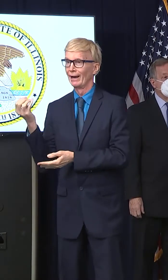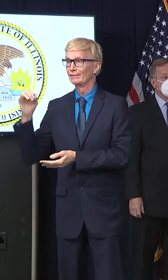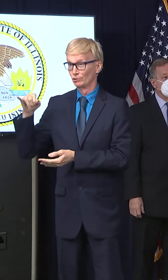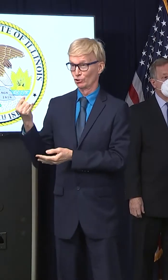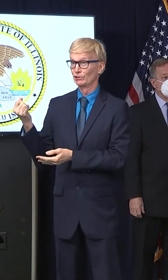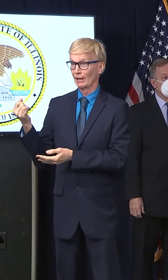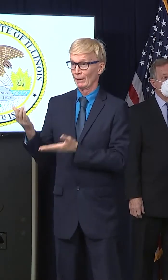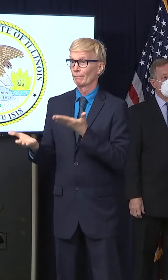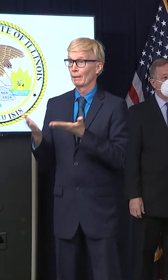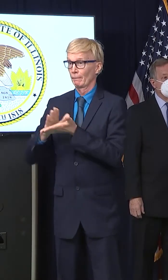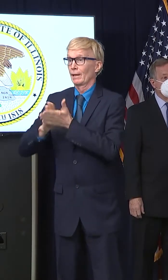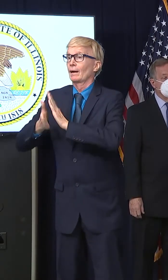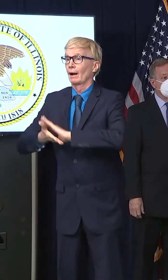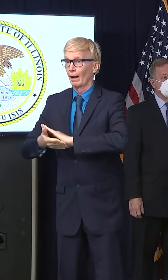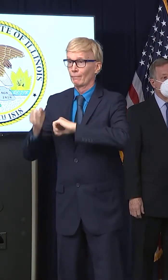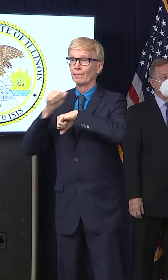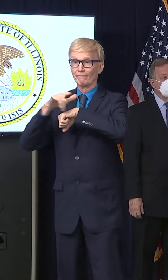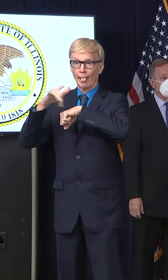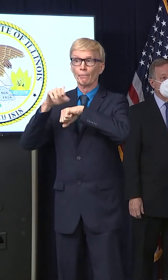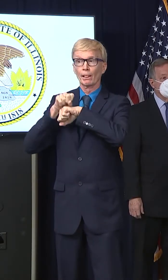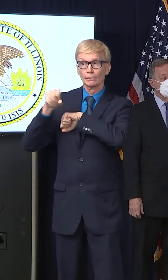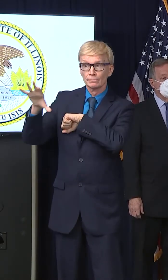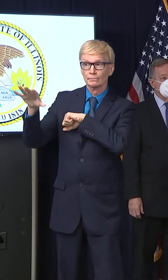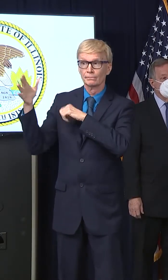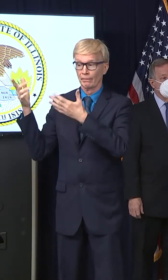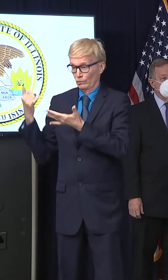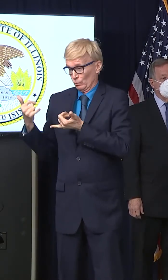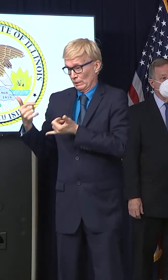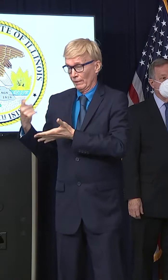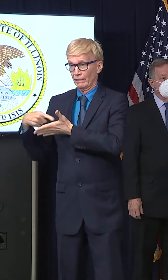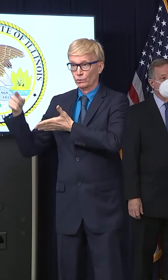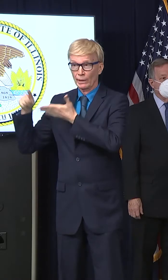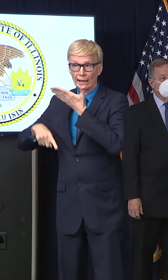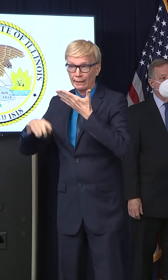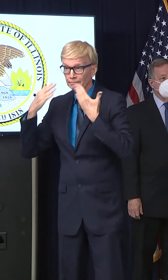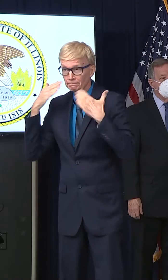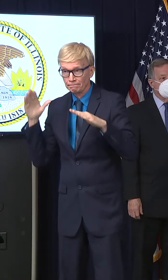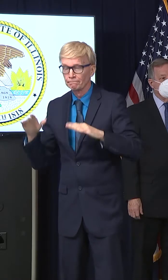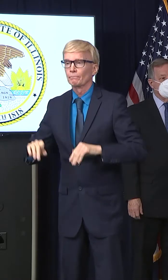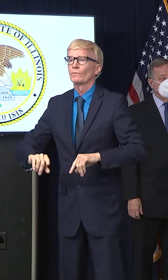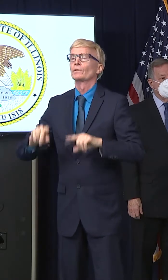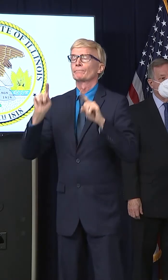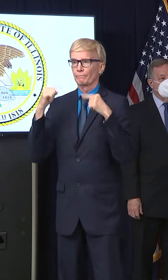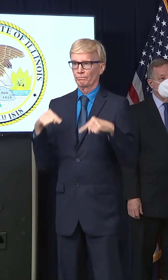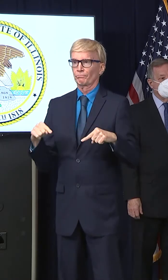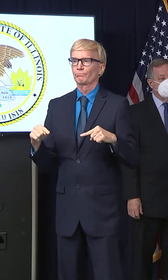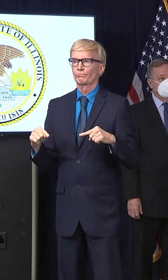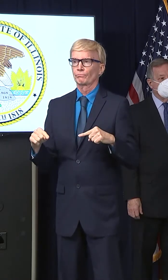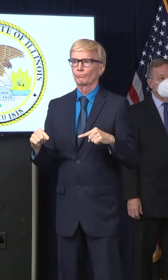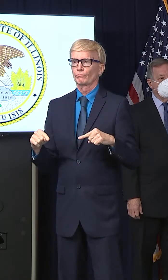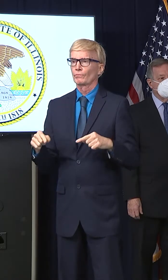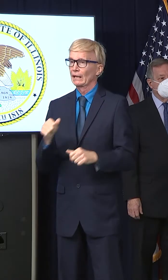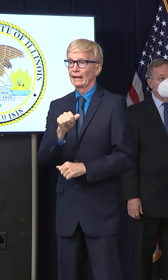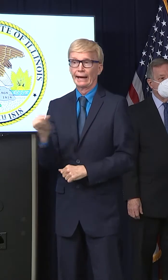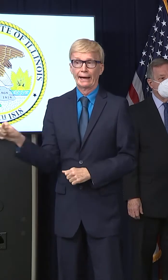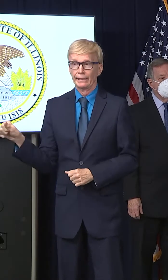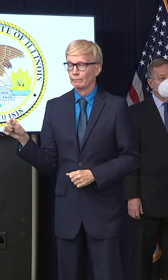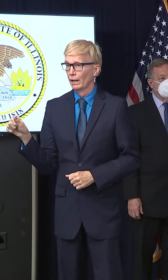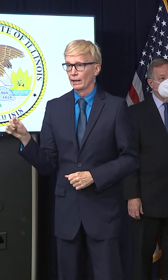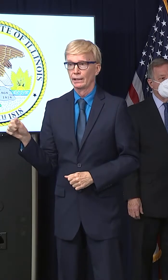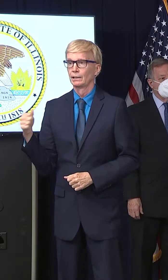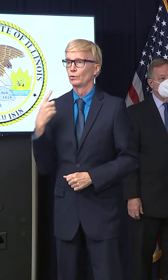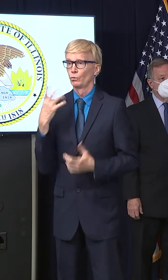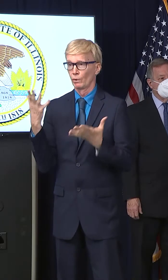that may be made available as of today or this weekend. So, you know, I think anybody who wants to